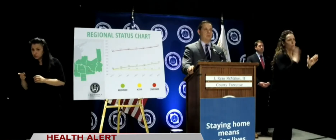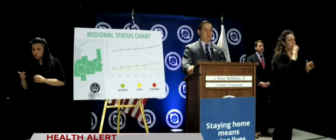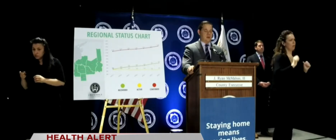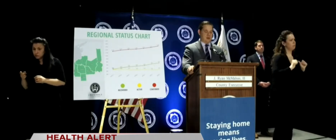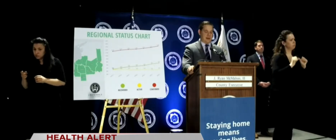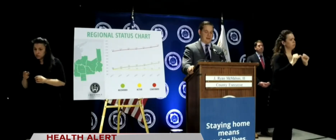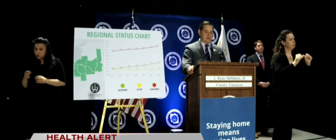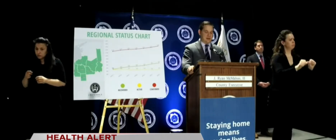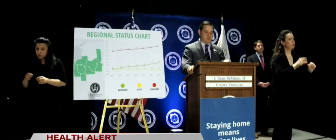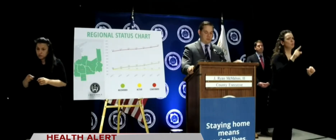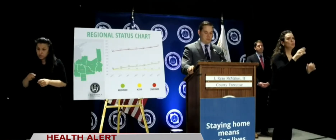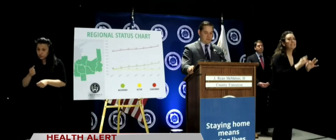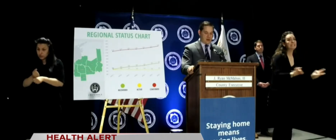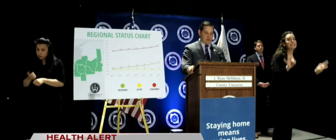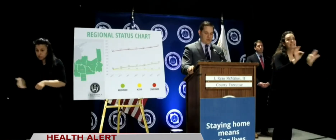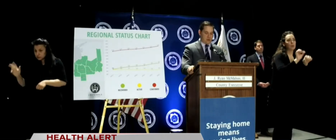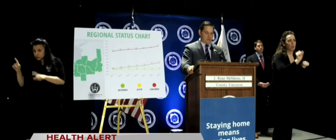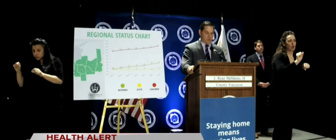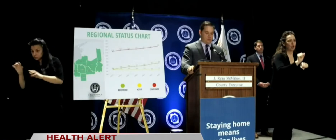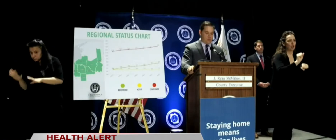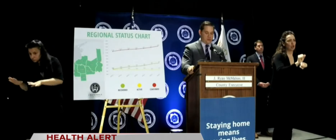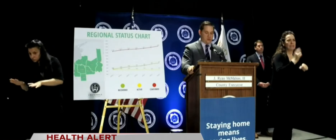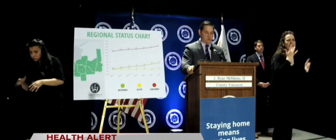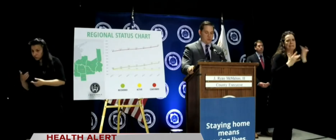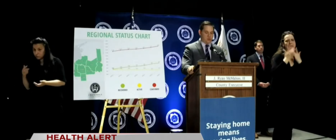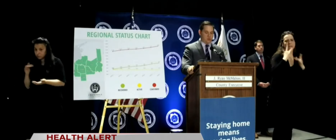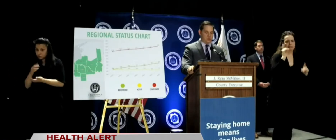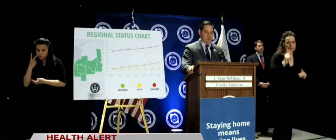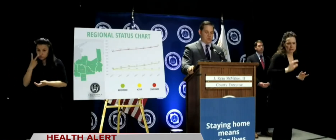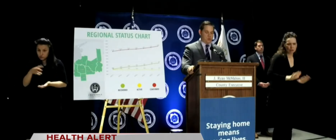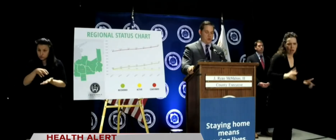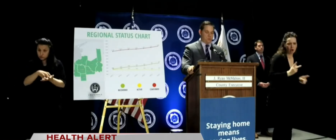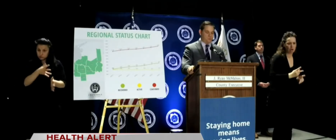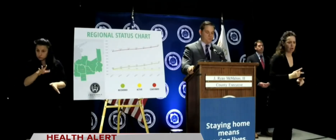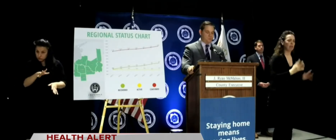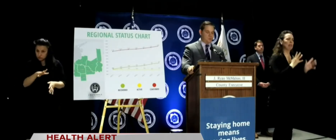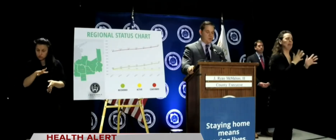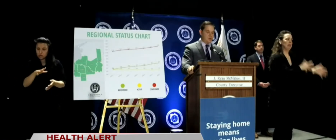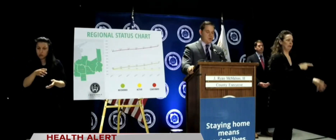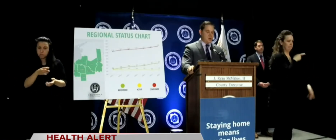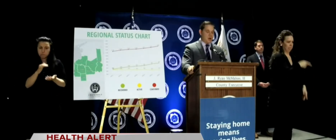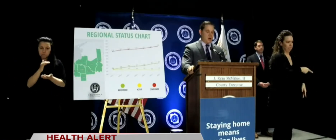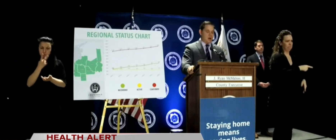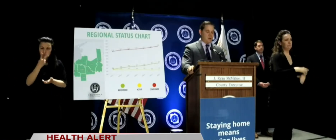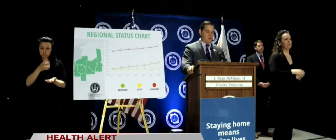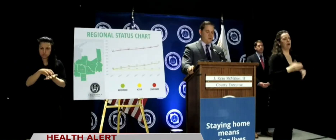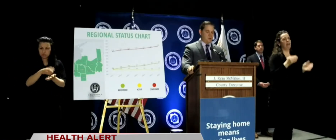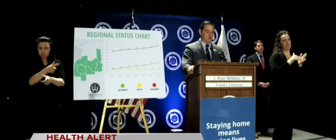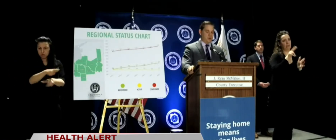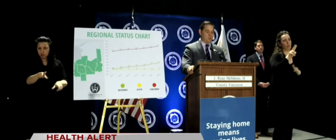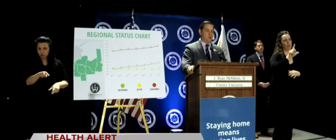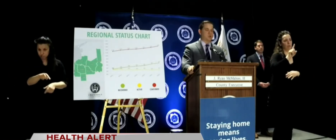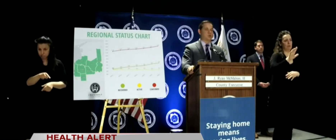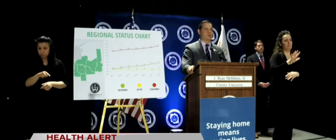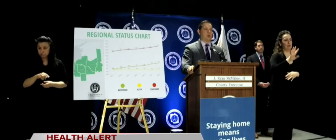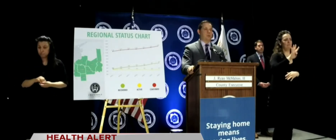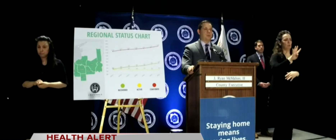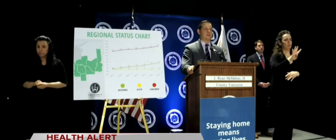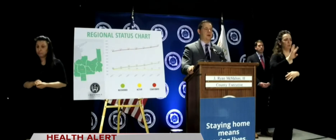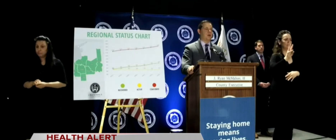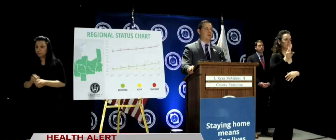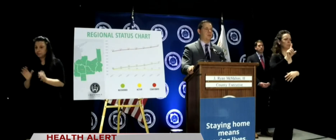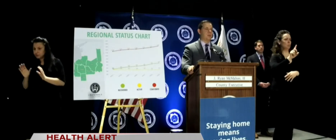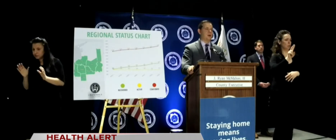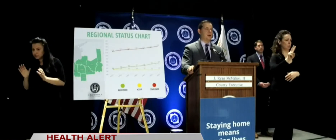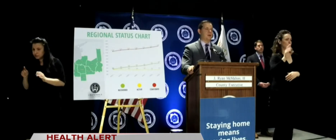gap, contact 315-446-1220. Social and emotional support,